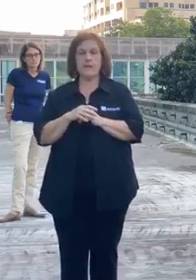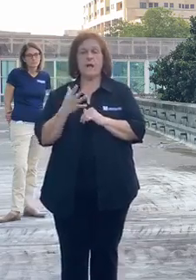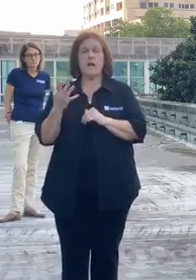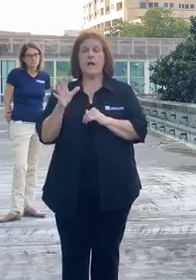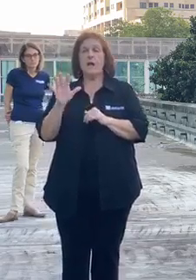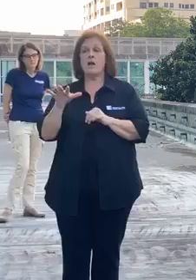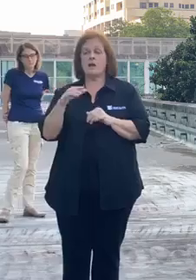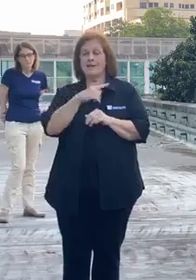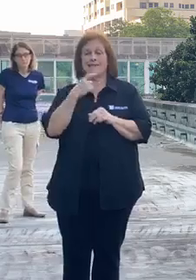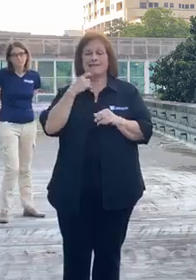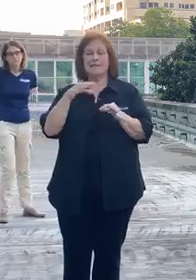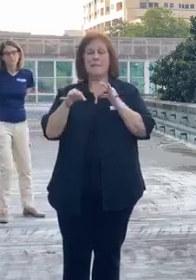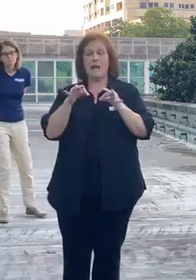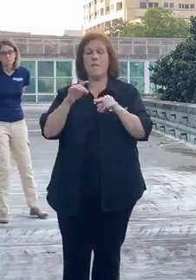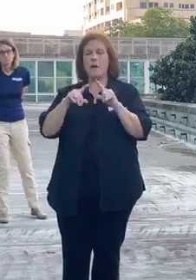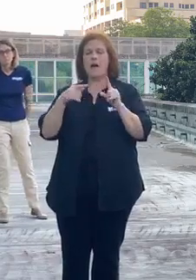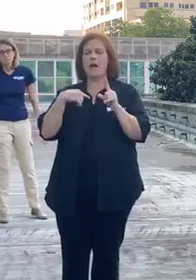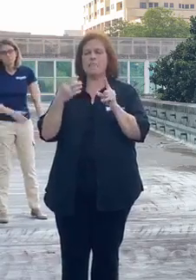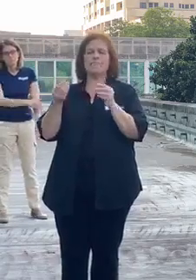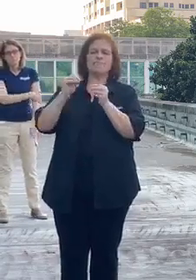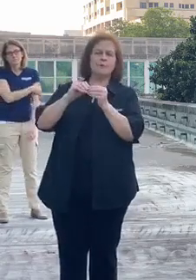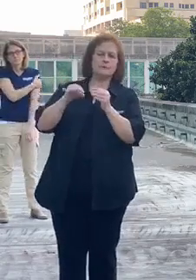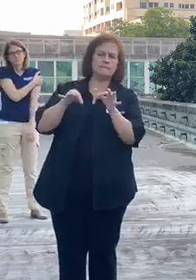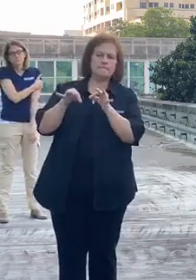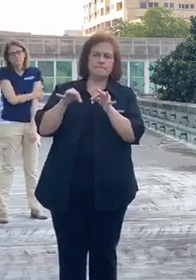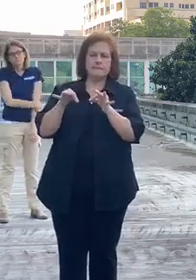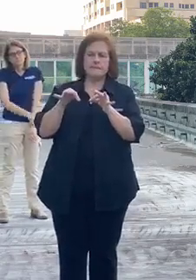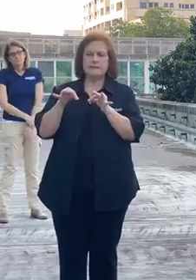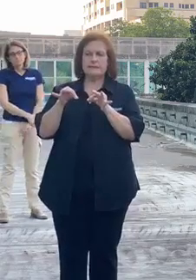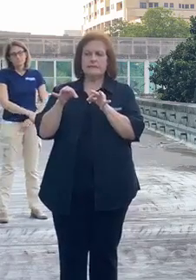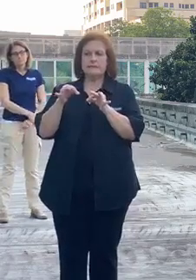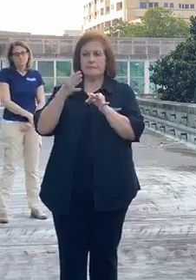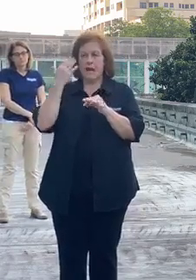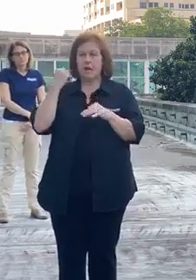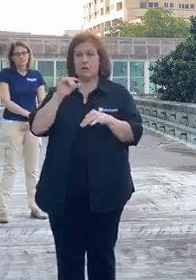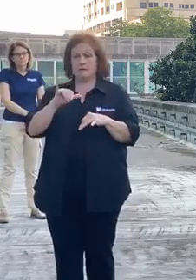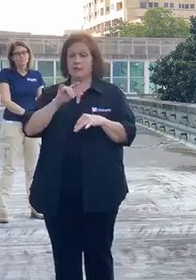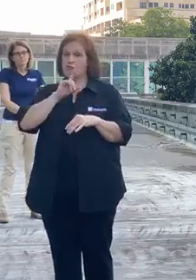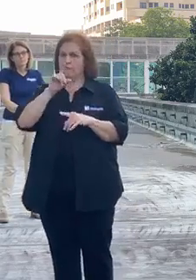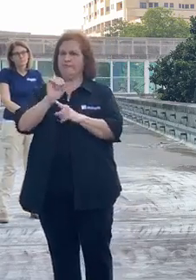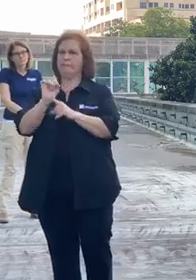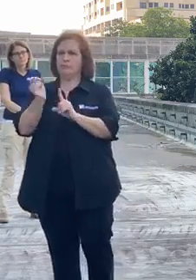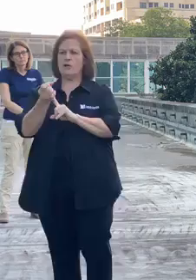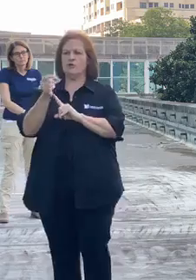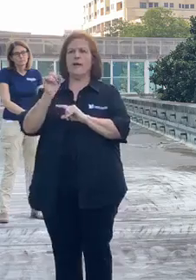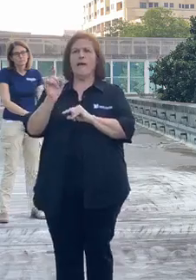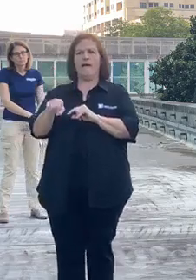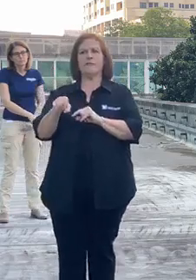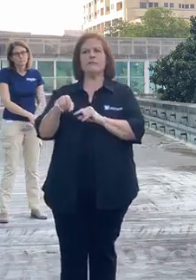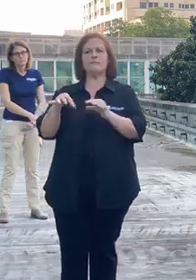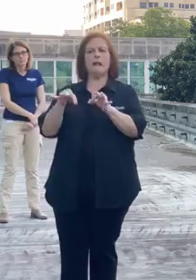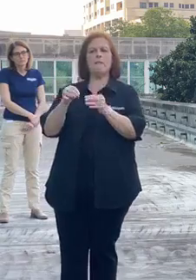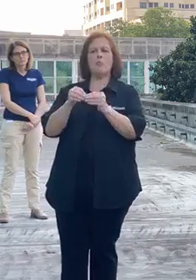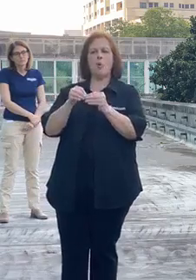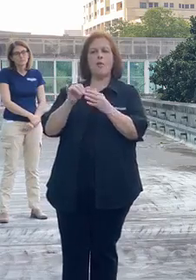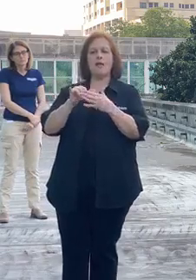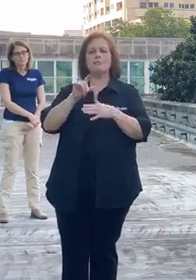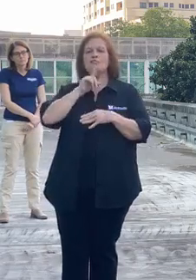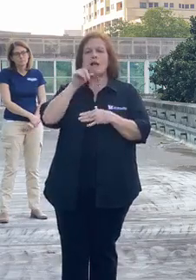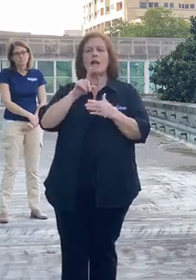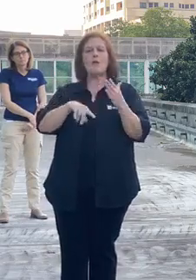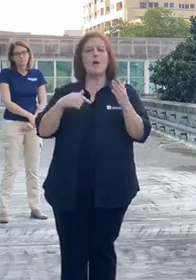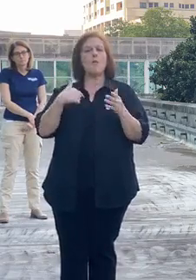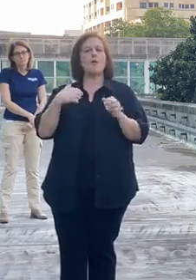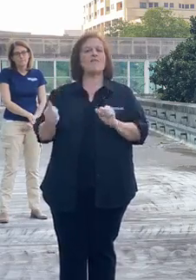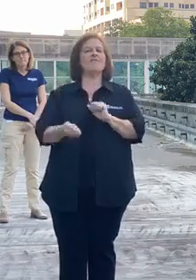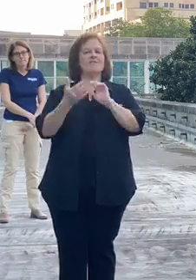So the mayor pretty much covered it, but I'll just fill in some details, because this is real and it needs to be out there, and it's going to be a reality that we're going